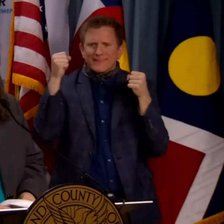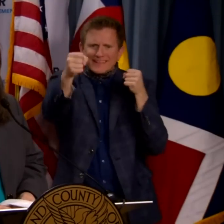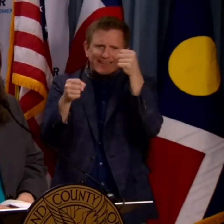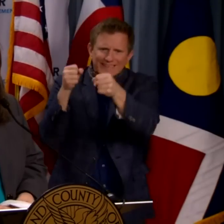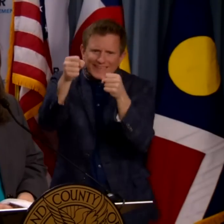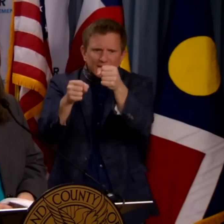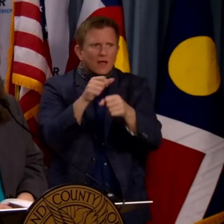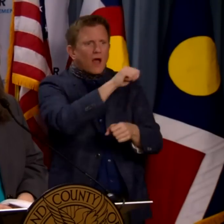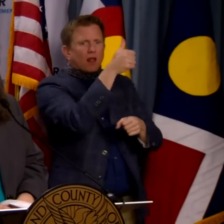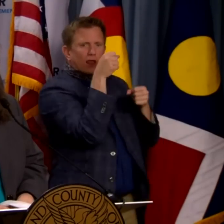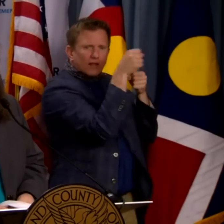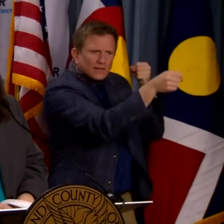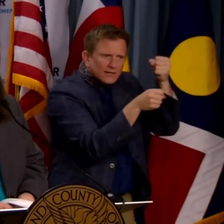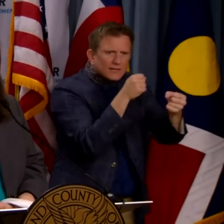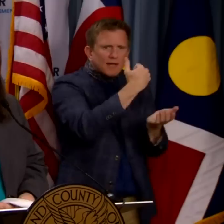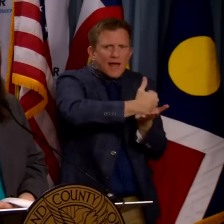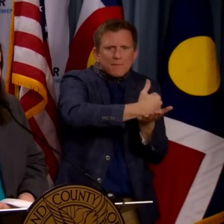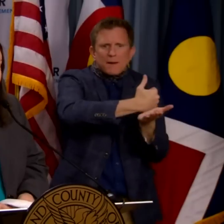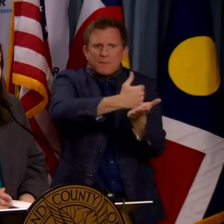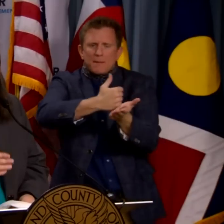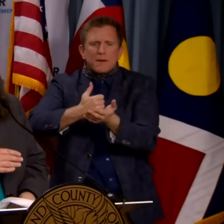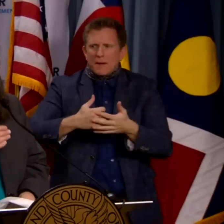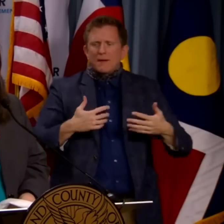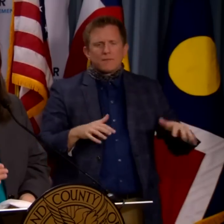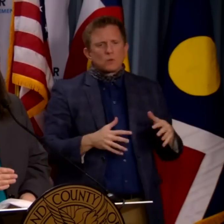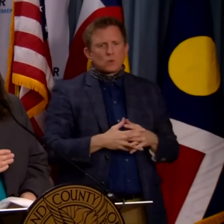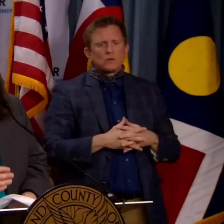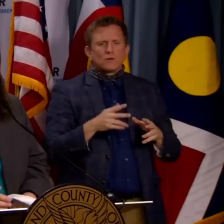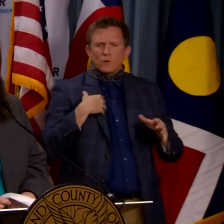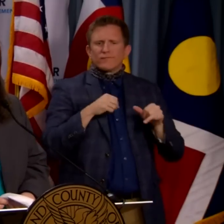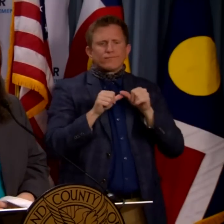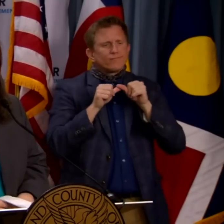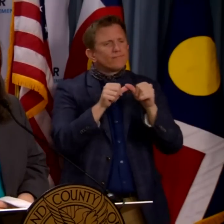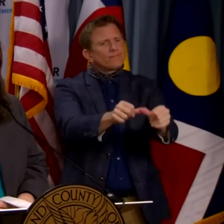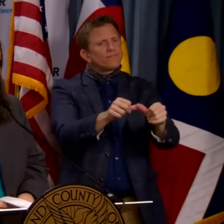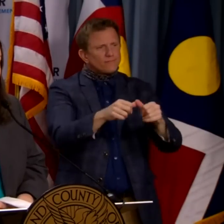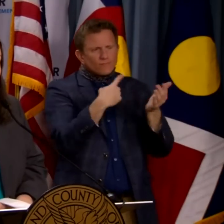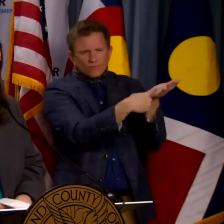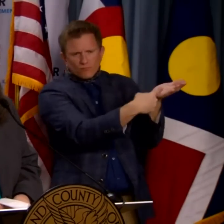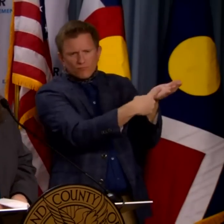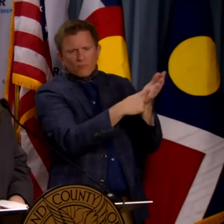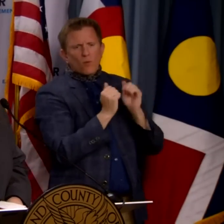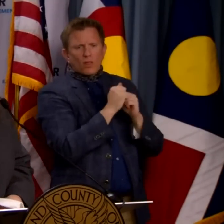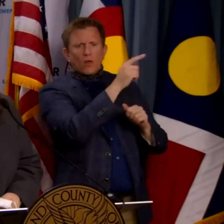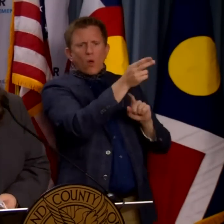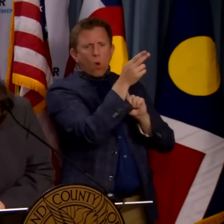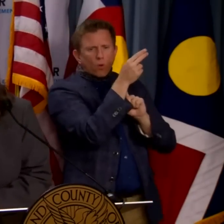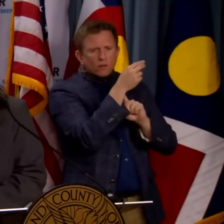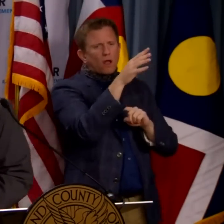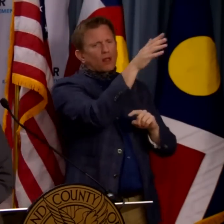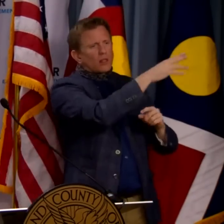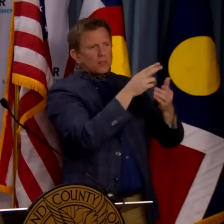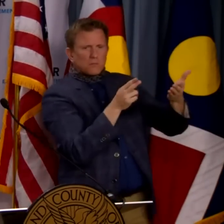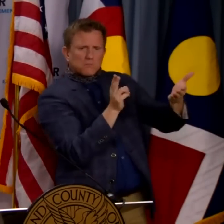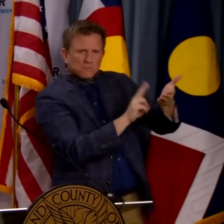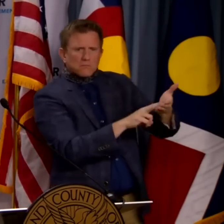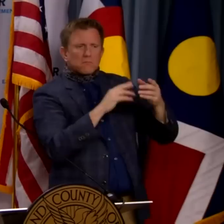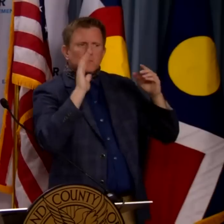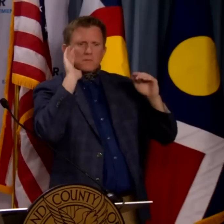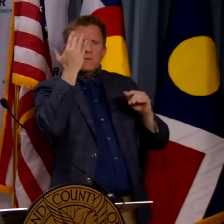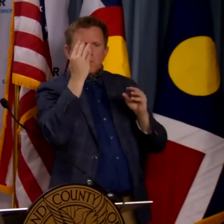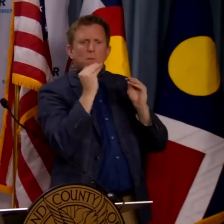hotels for this purpose, whether that's security personnel, medical personnel, depending on what the exact needs are